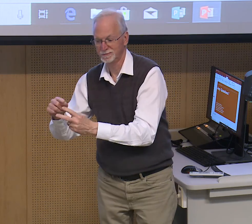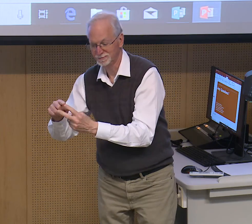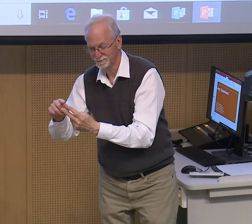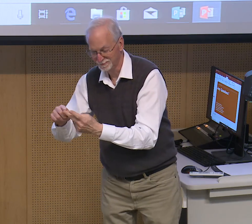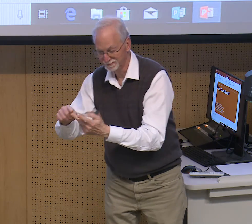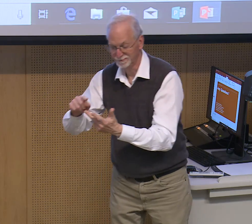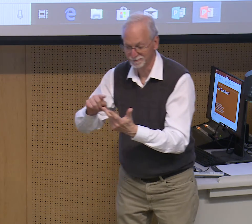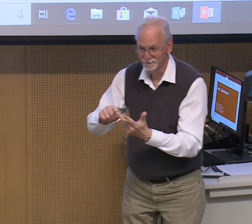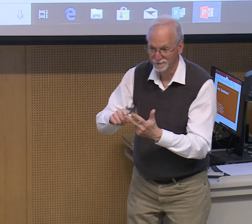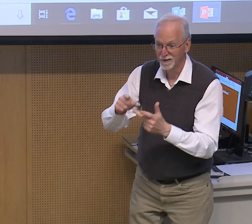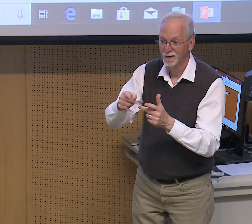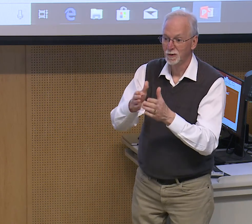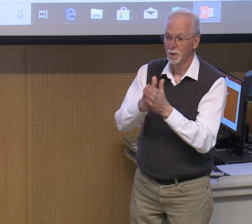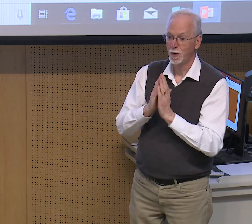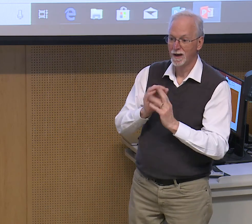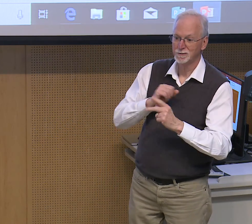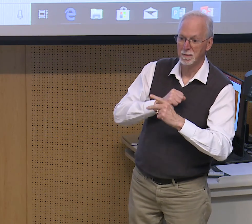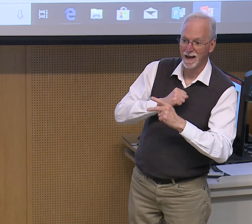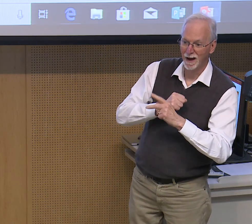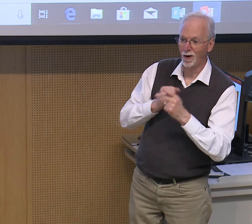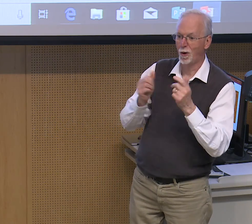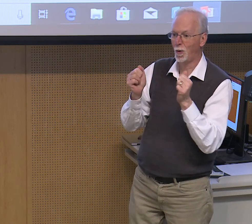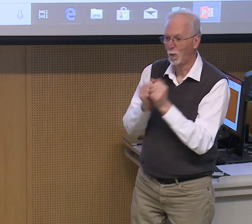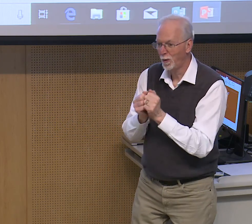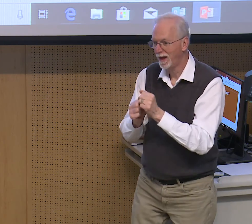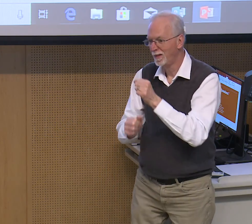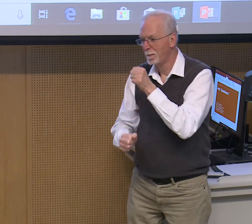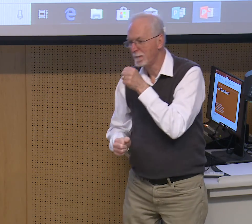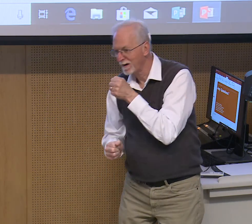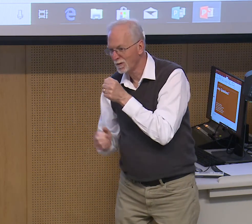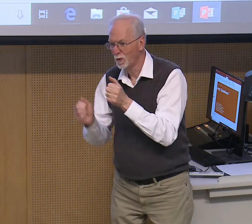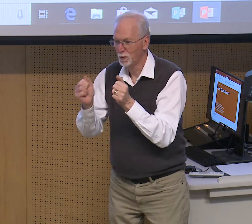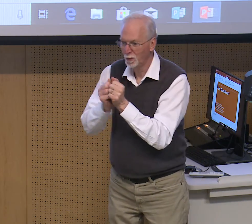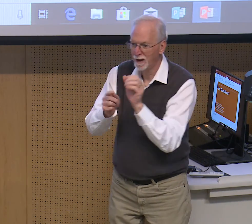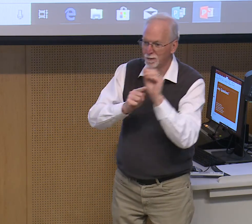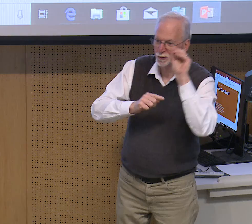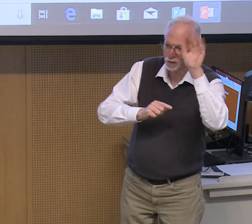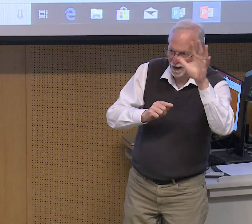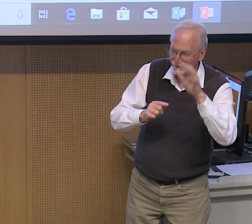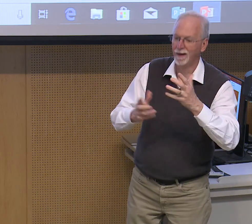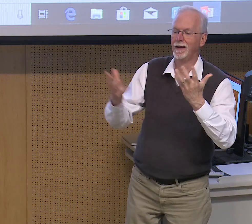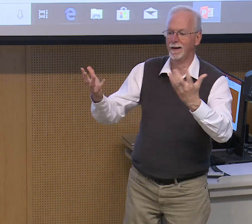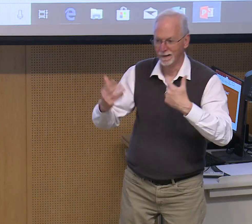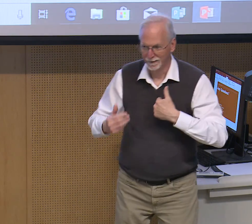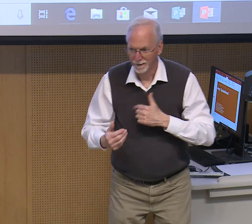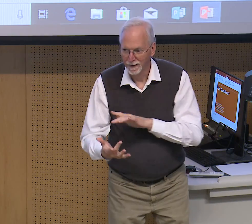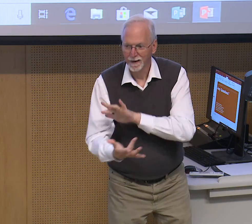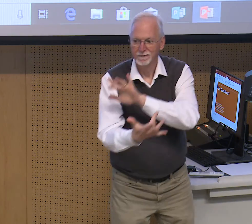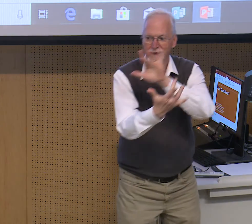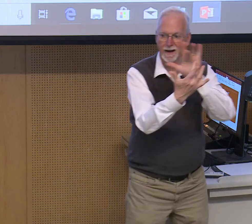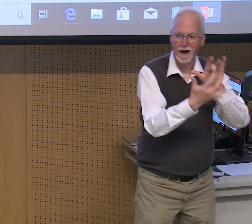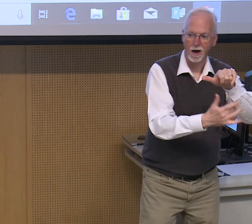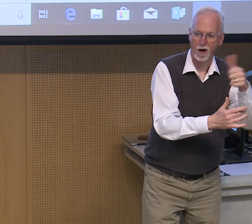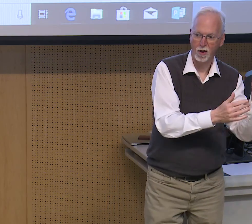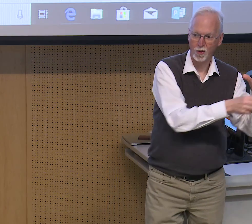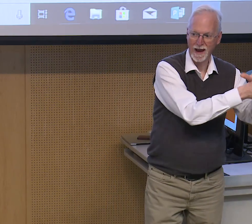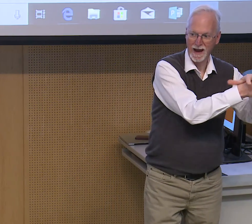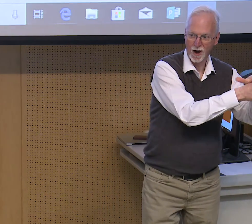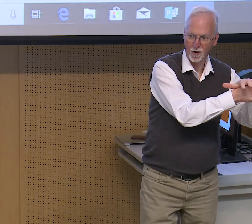coordinate separately because there's a charge for Panera and Dyer Arts also charges. So if there's a microphone and a